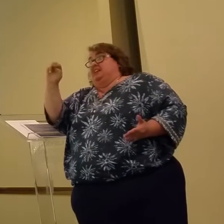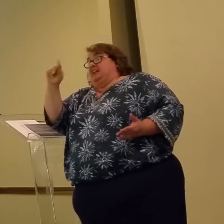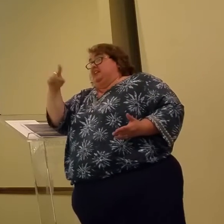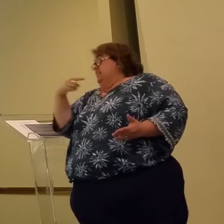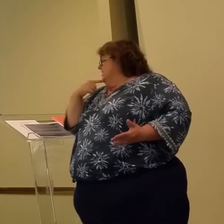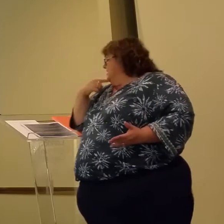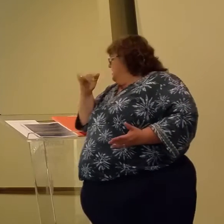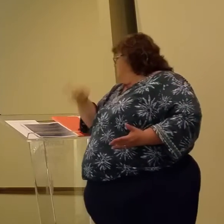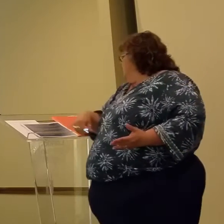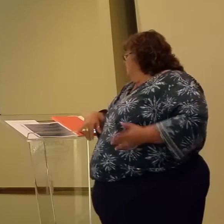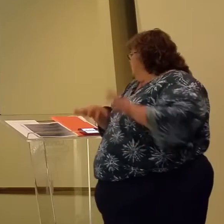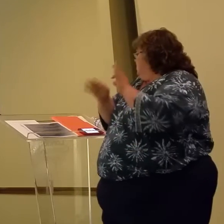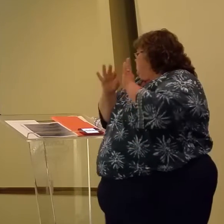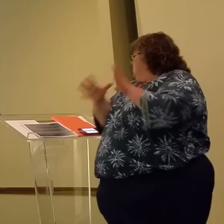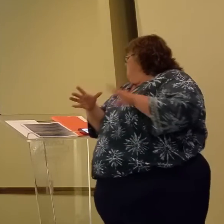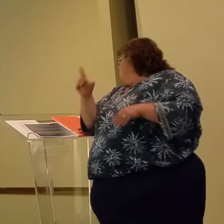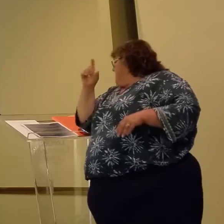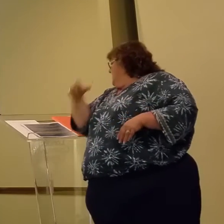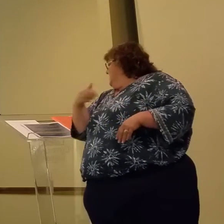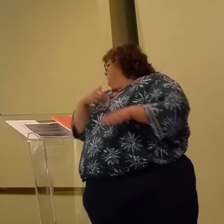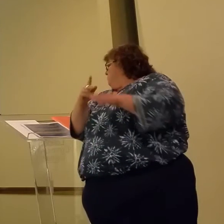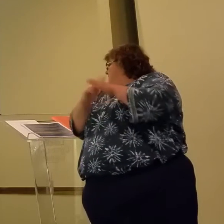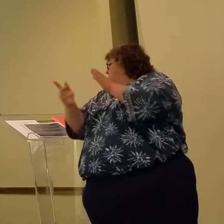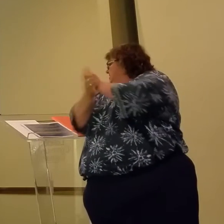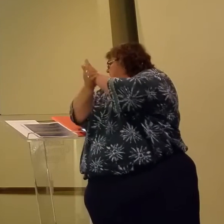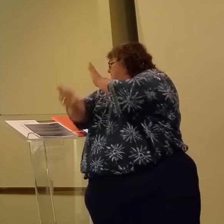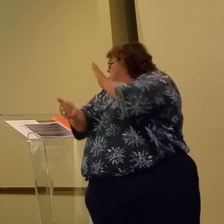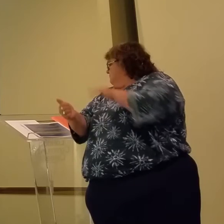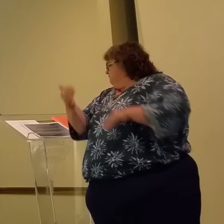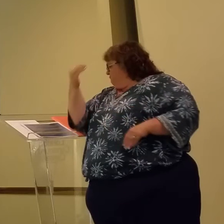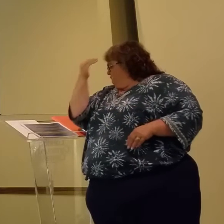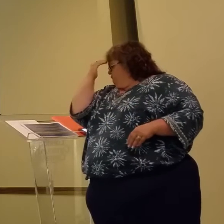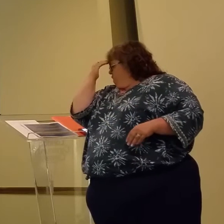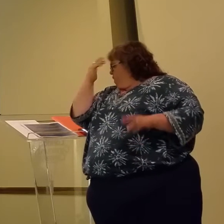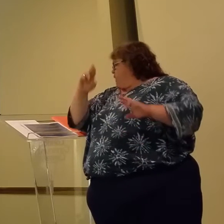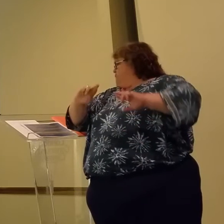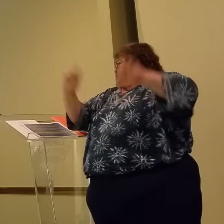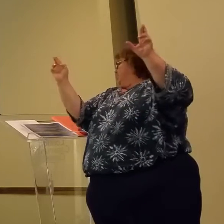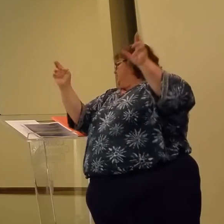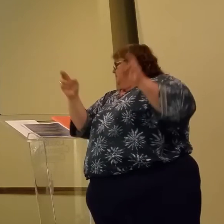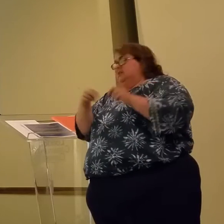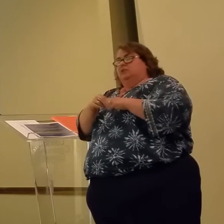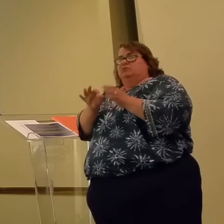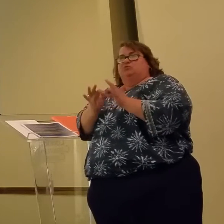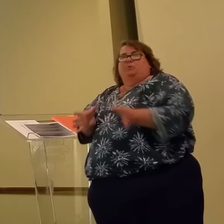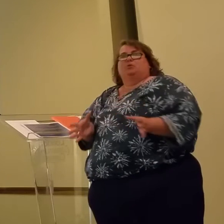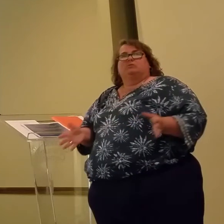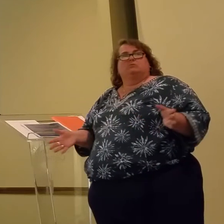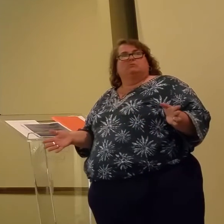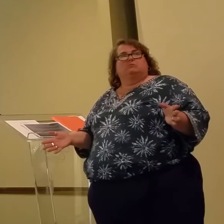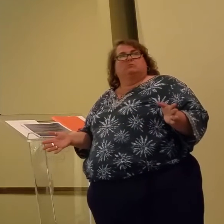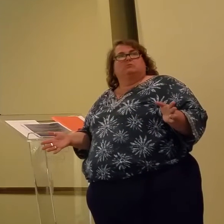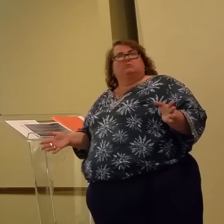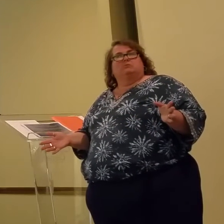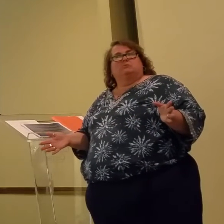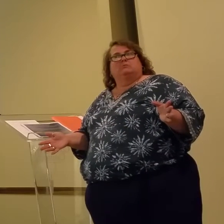know, RID, NAD says an interpreter possesses the professional skills and knowledge required for specific